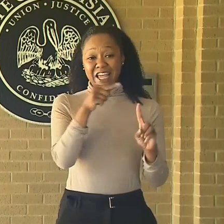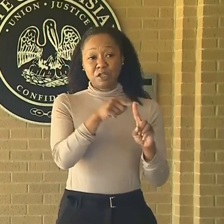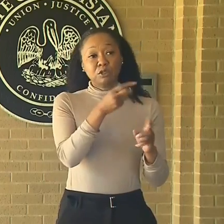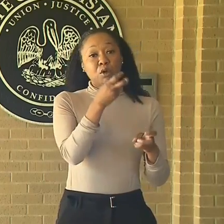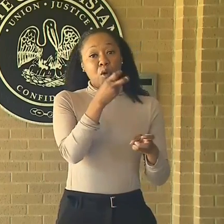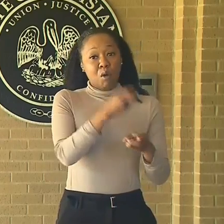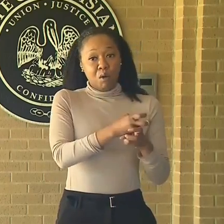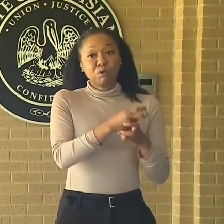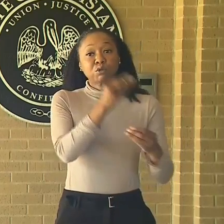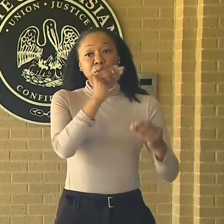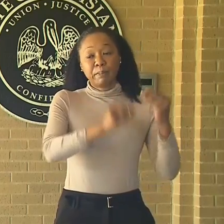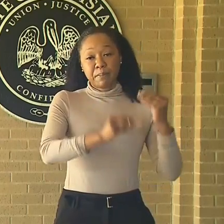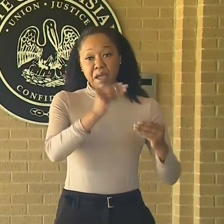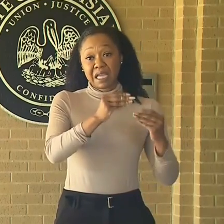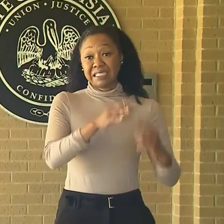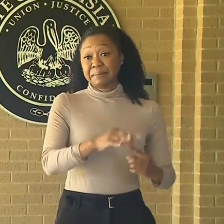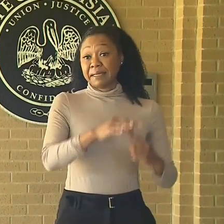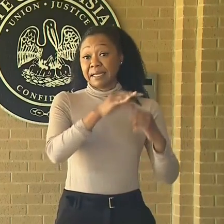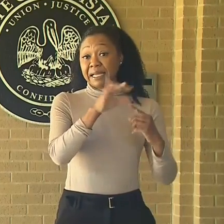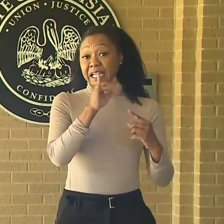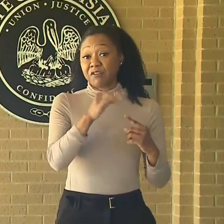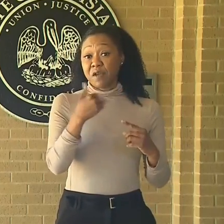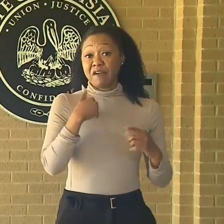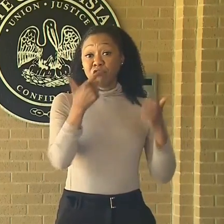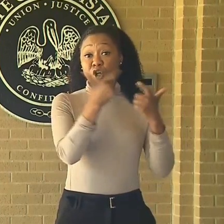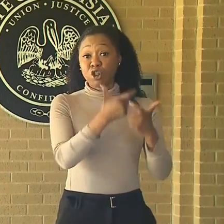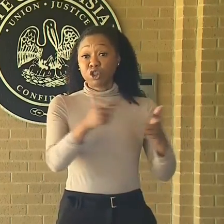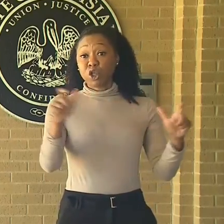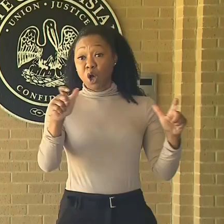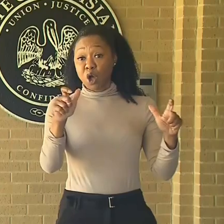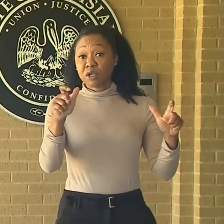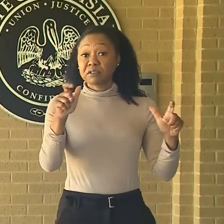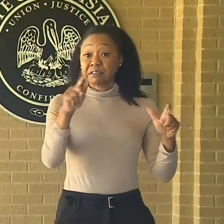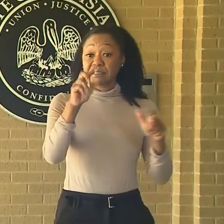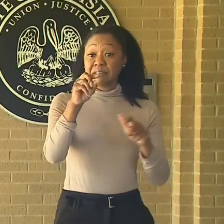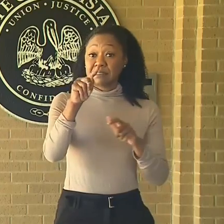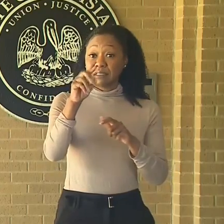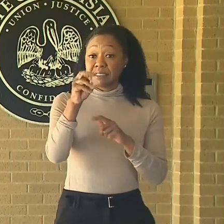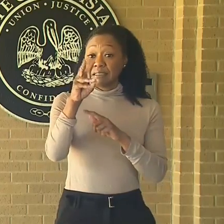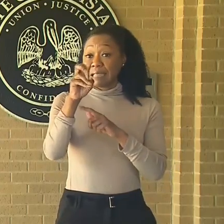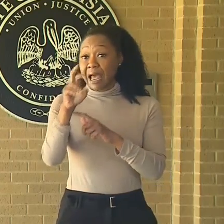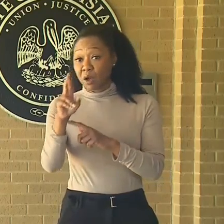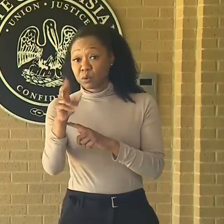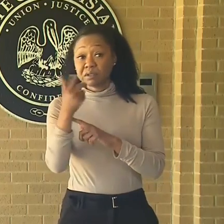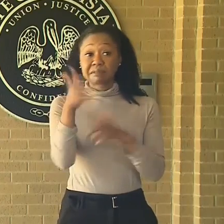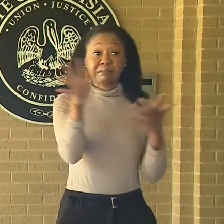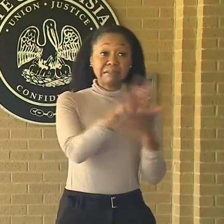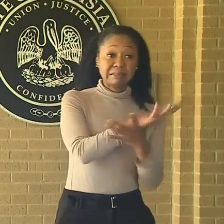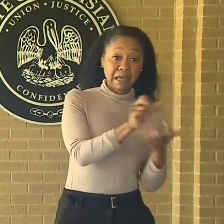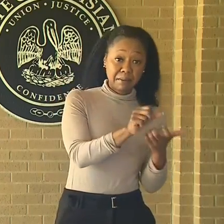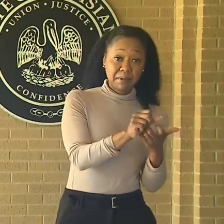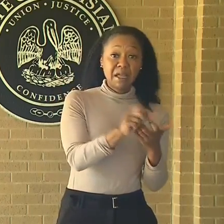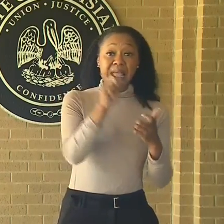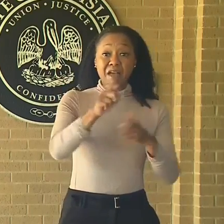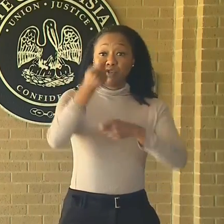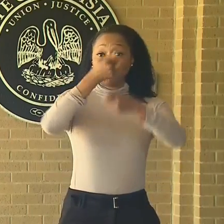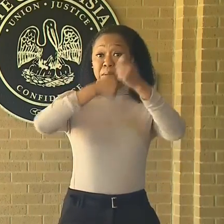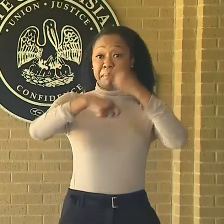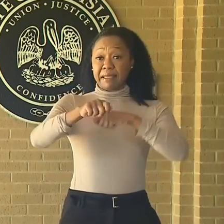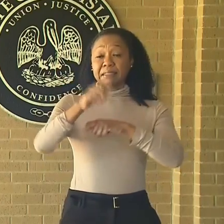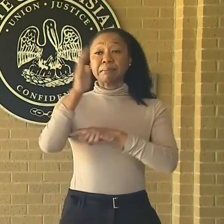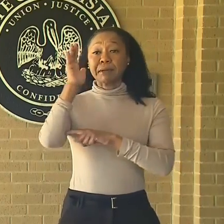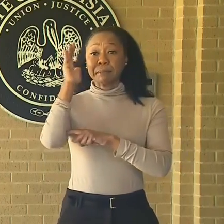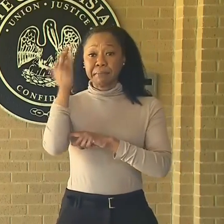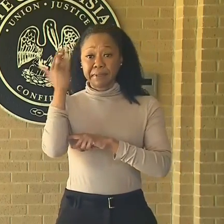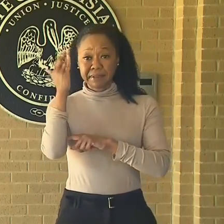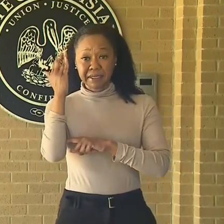repair, especially if you have the very large towers that are damaged or destroyed and have to be replaced. It appears that the